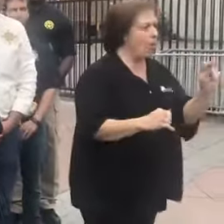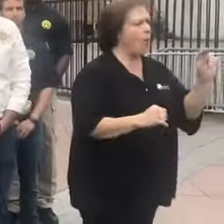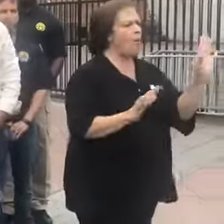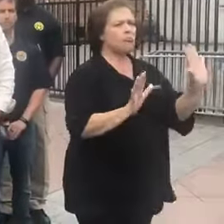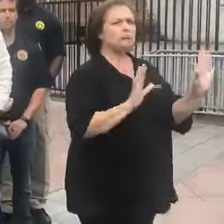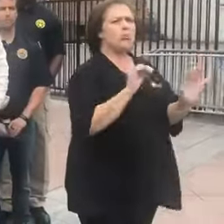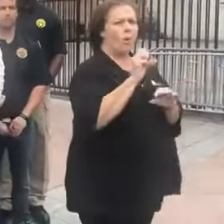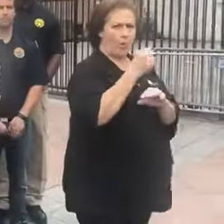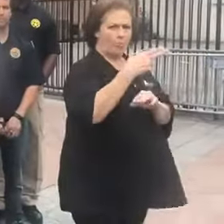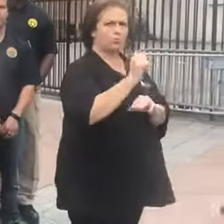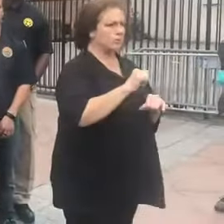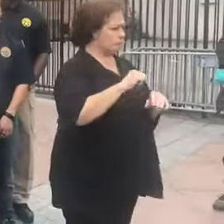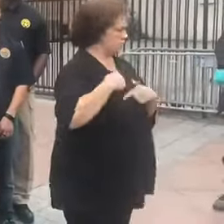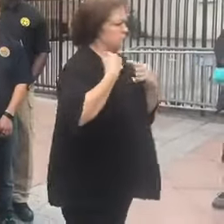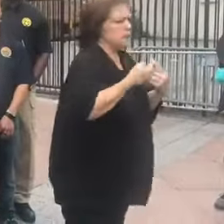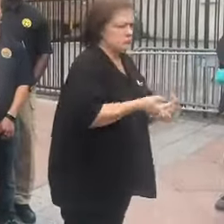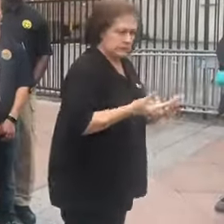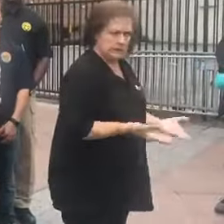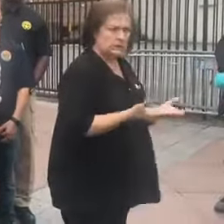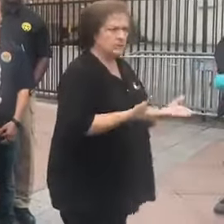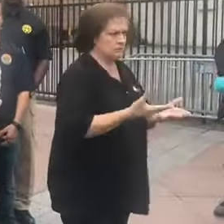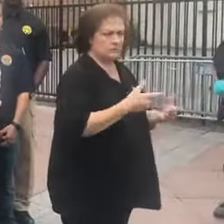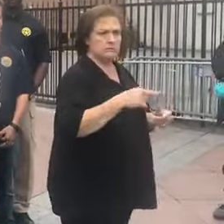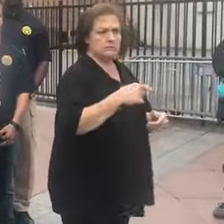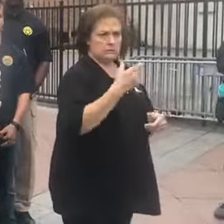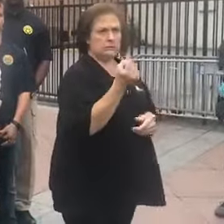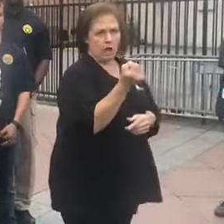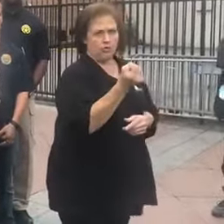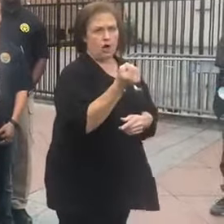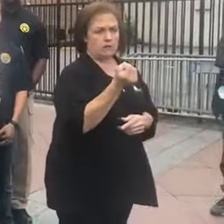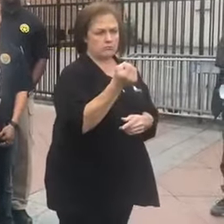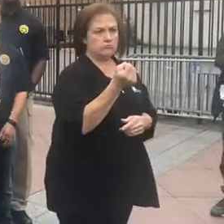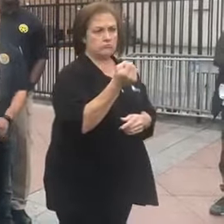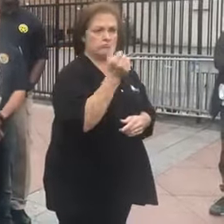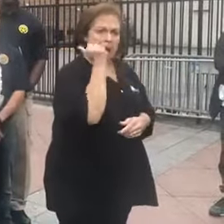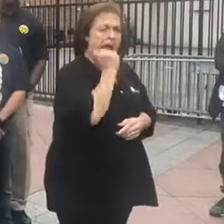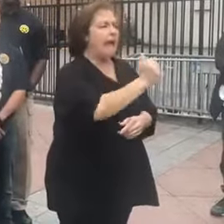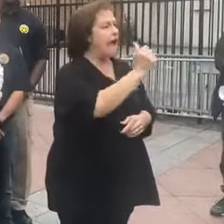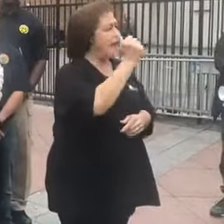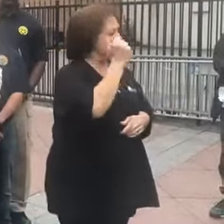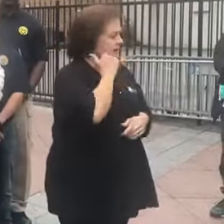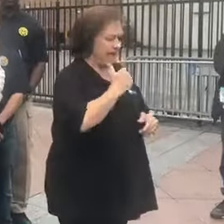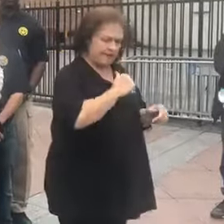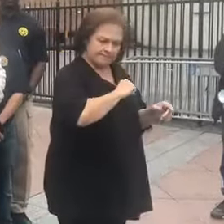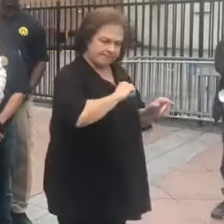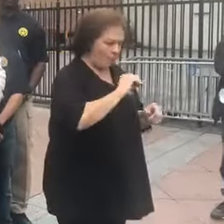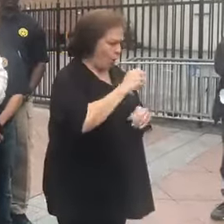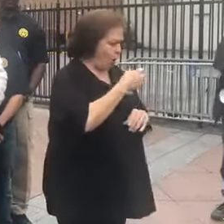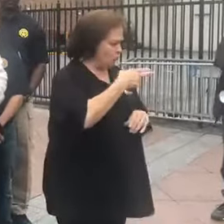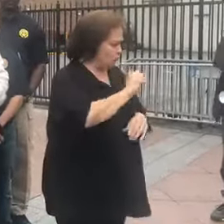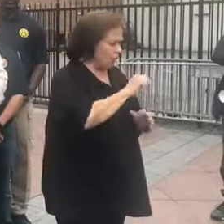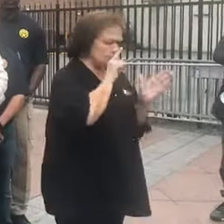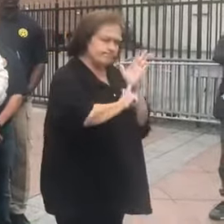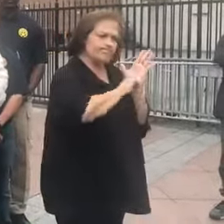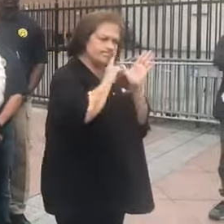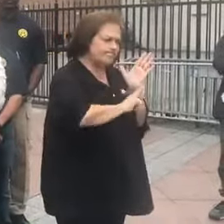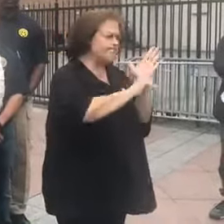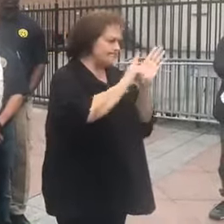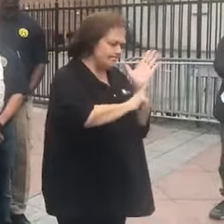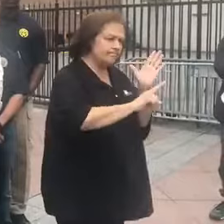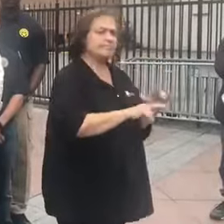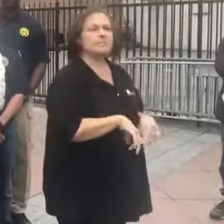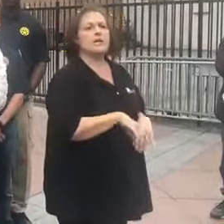been on the scene and on the ground since Saturday. Every single day they have been present, and every single day we have